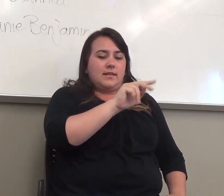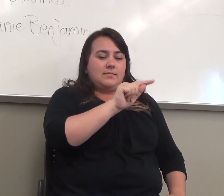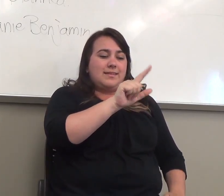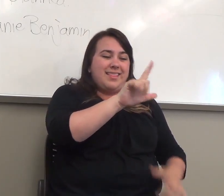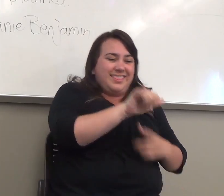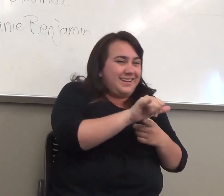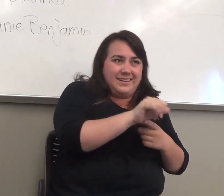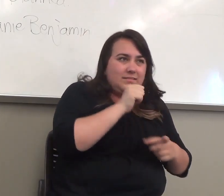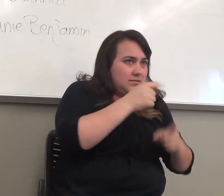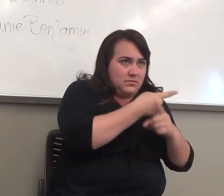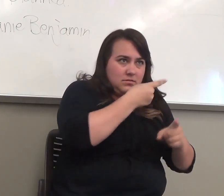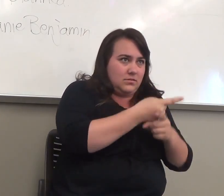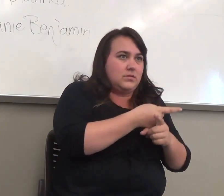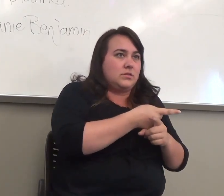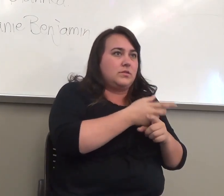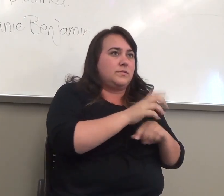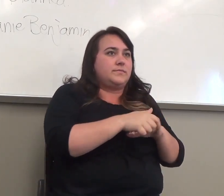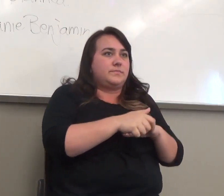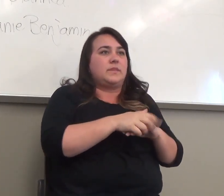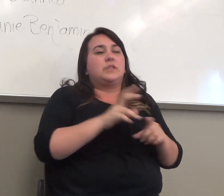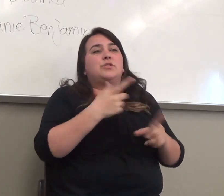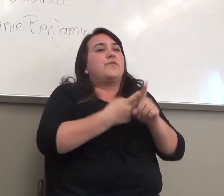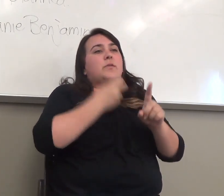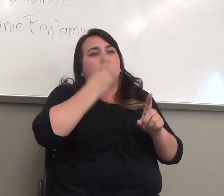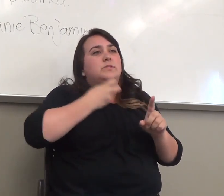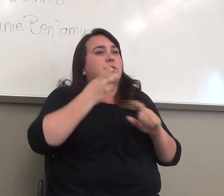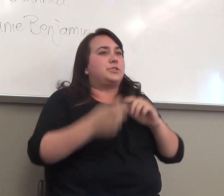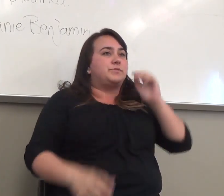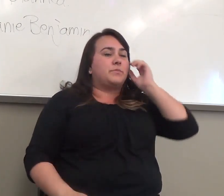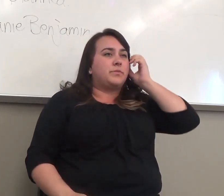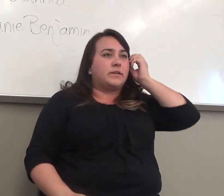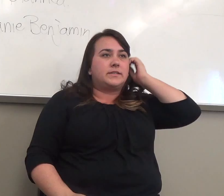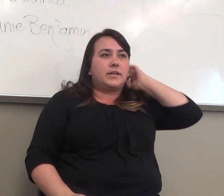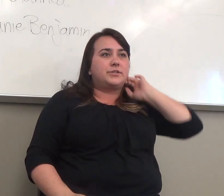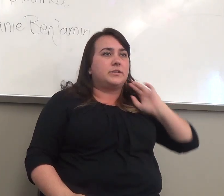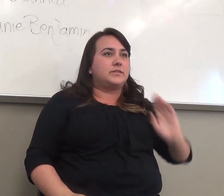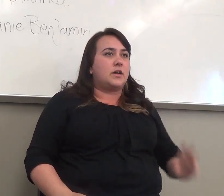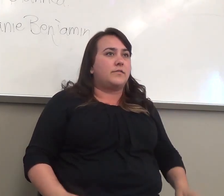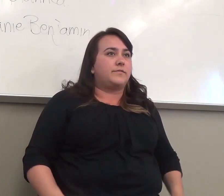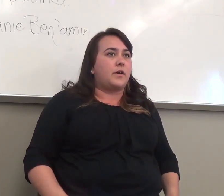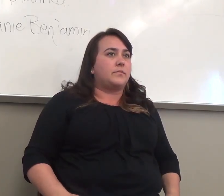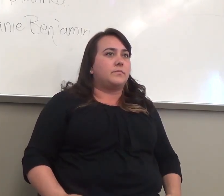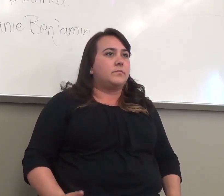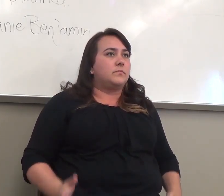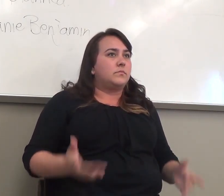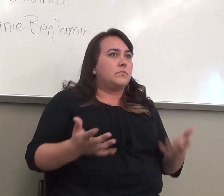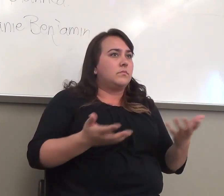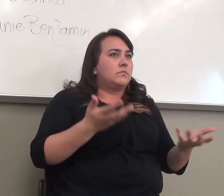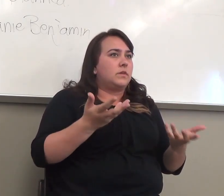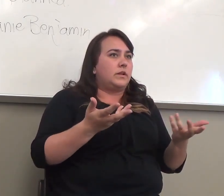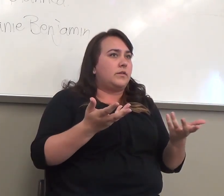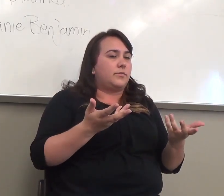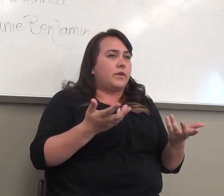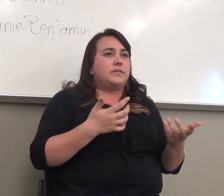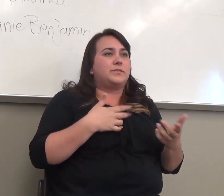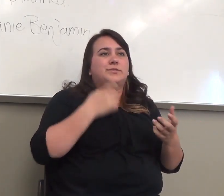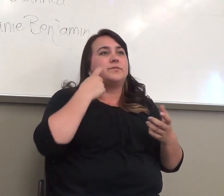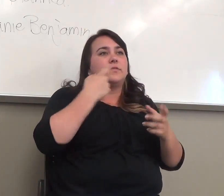That's misspelled. So it's just from pronunciation, it's not from any other way? It's just- No,